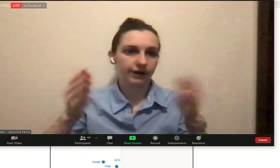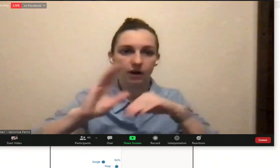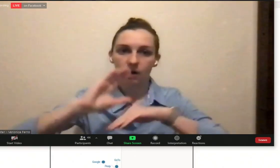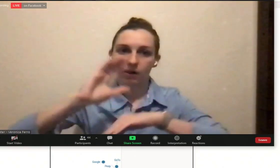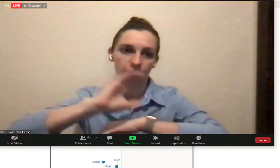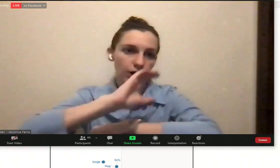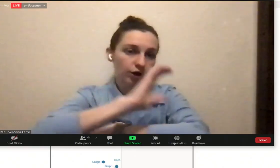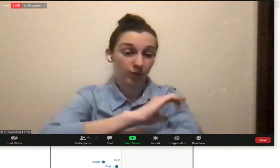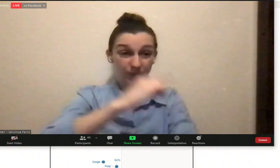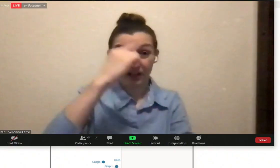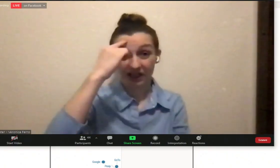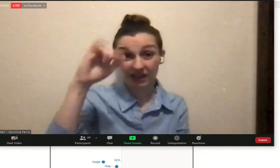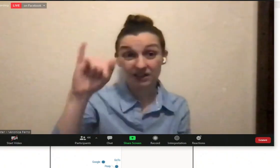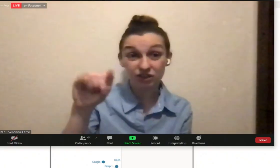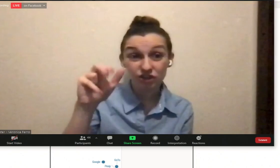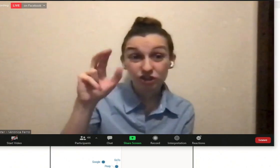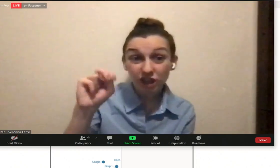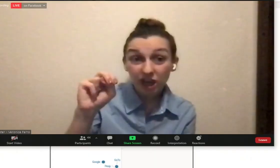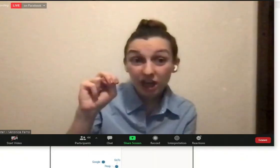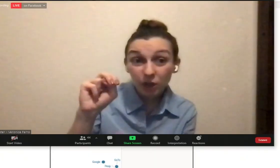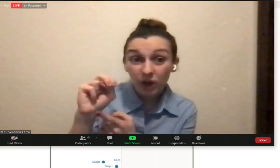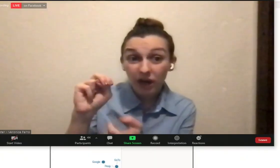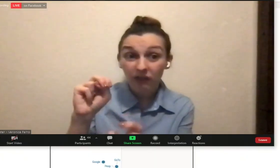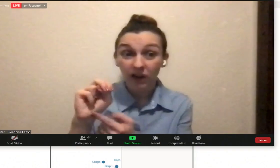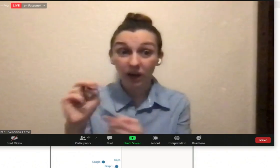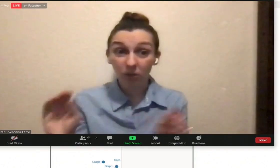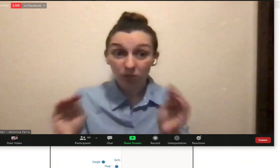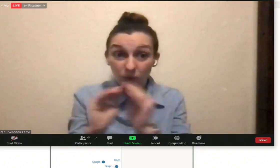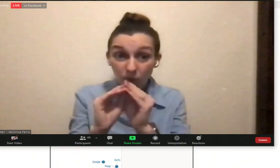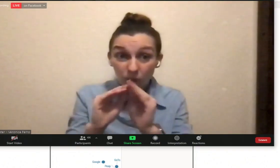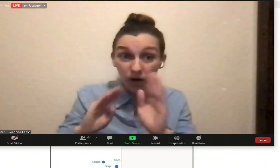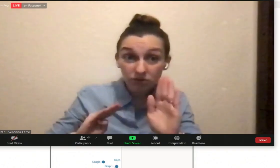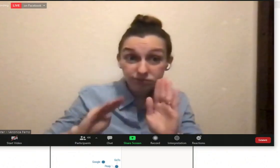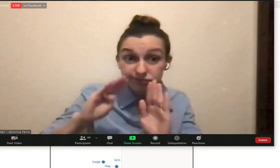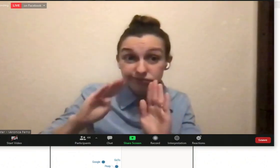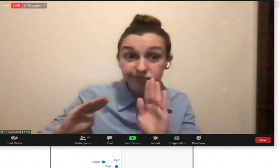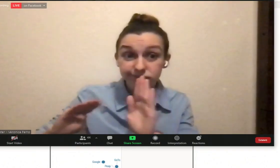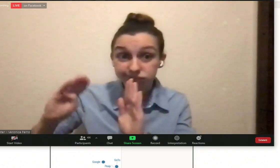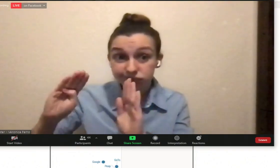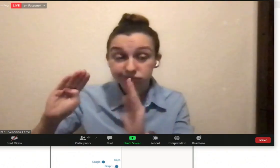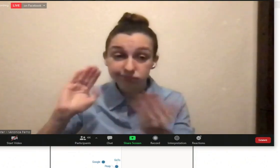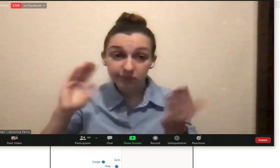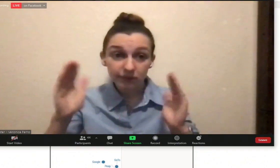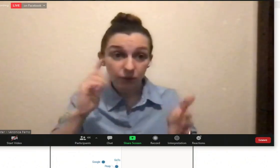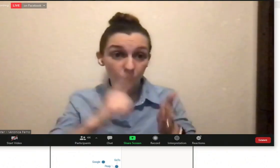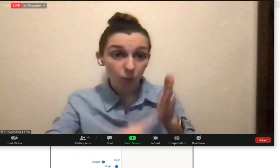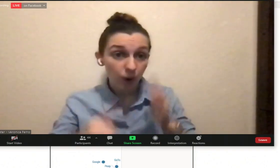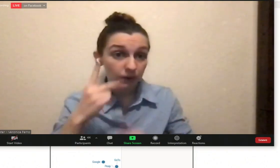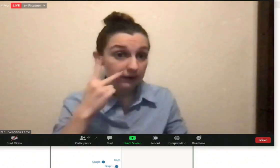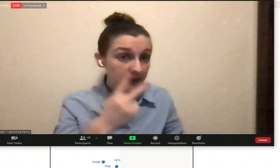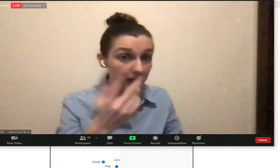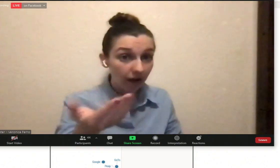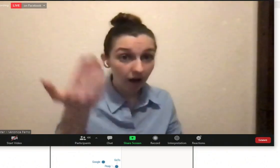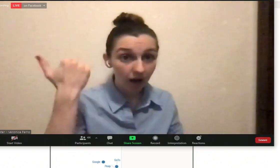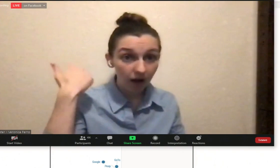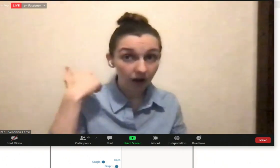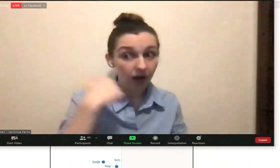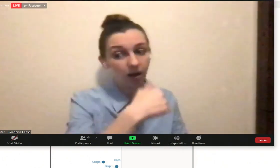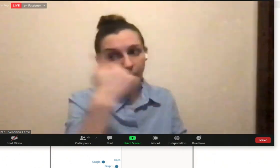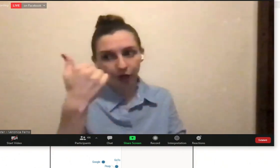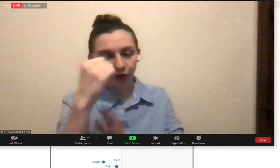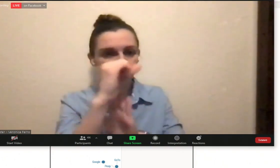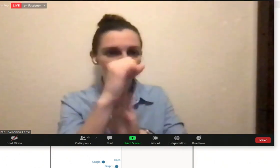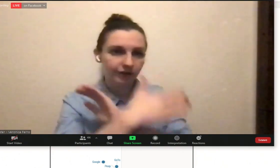would expect it to be really rising in numbers based upon what we're seeing in other countries and in other states.